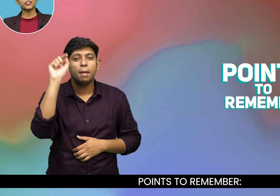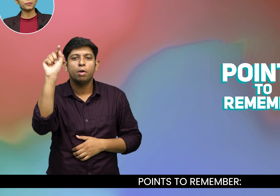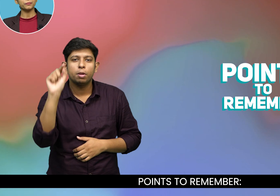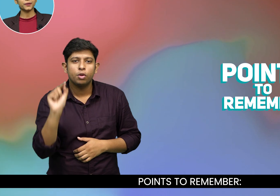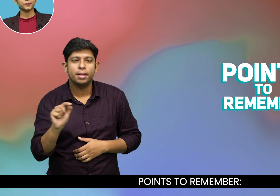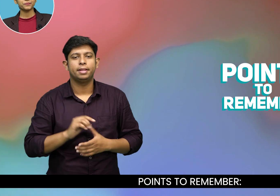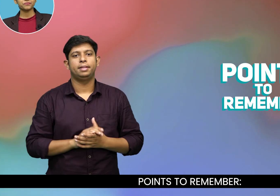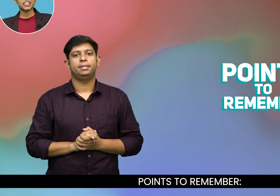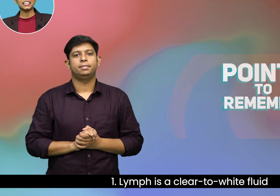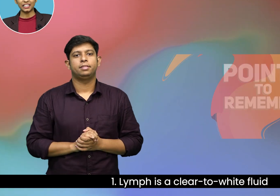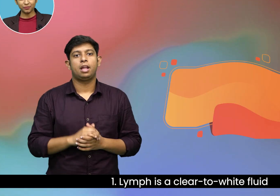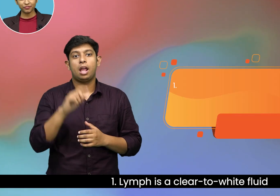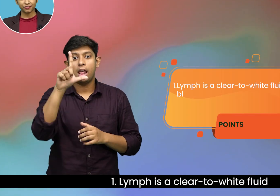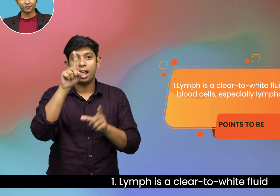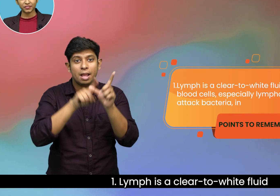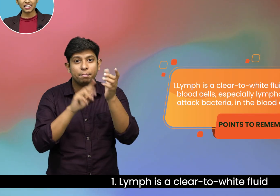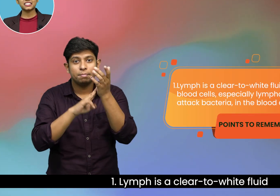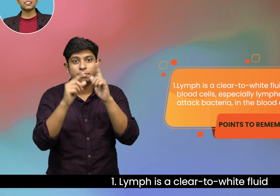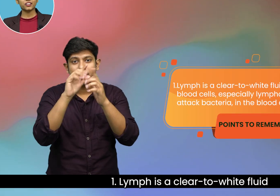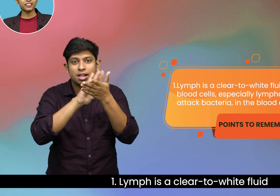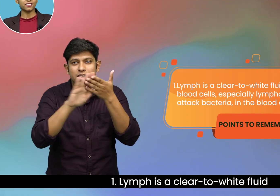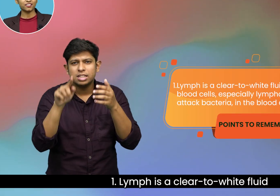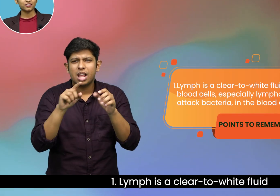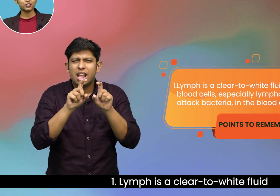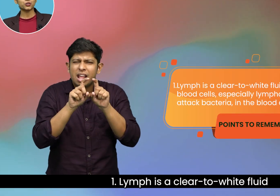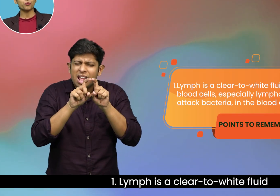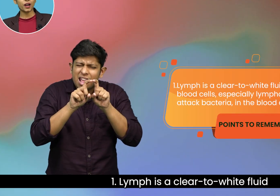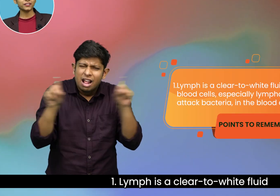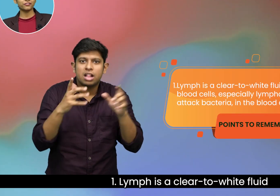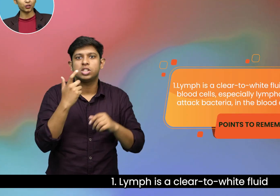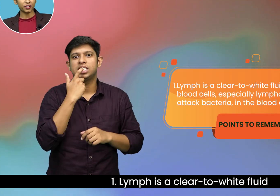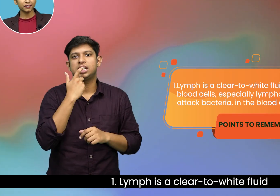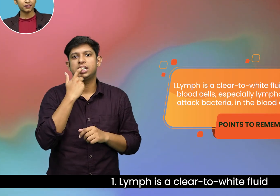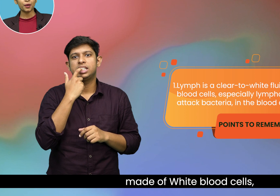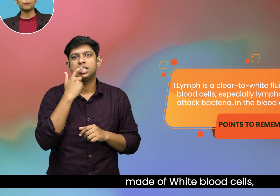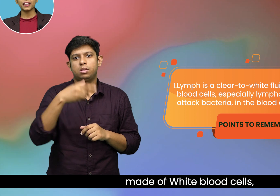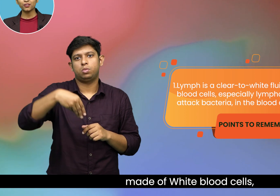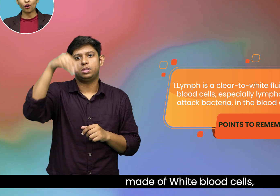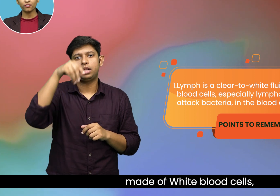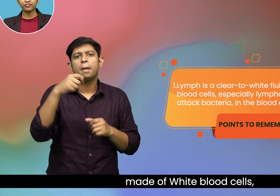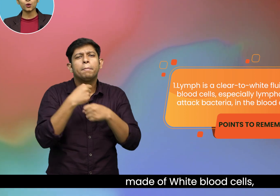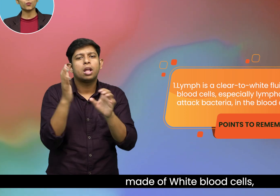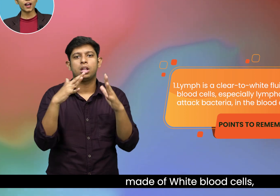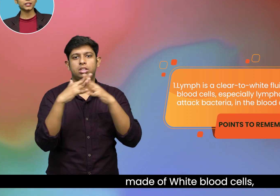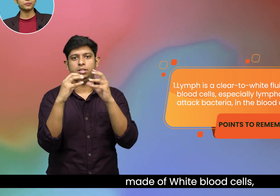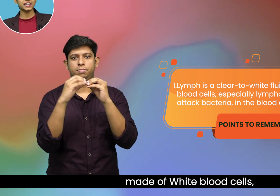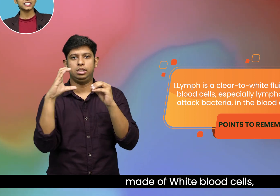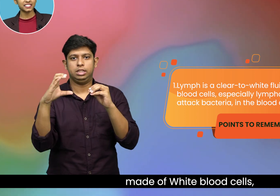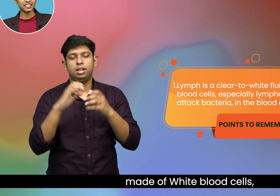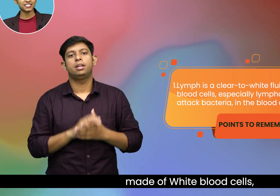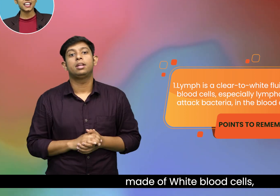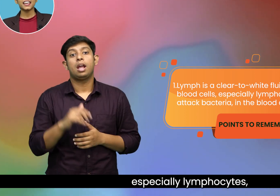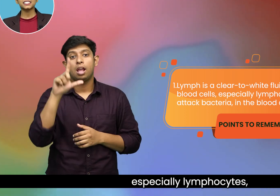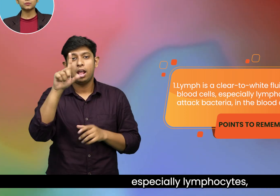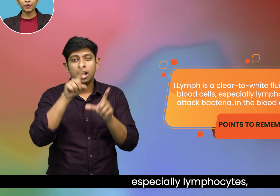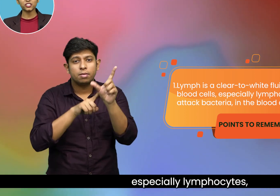Points to remember. Lymph is a clear to white fluid made of white blood